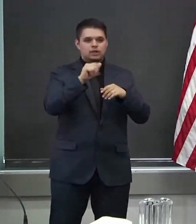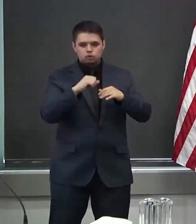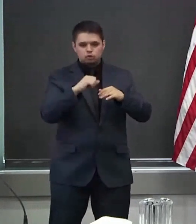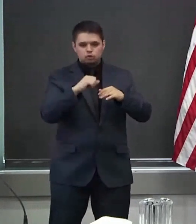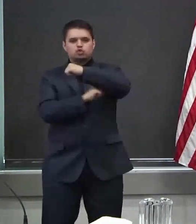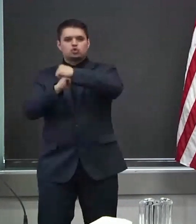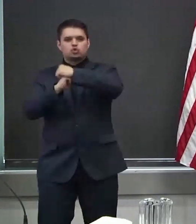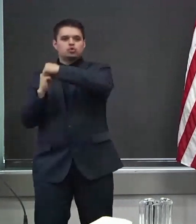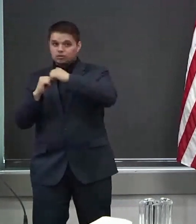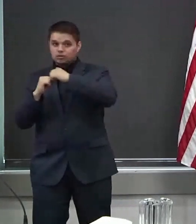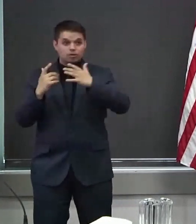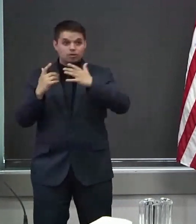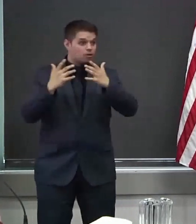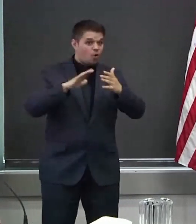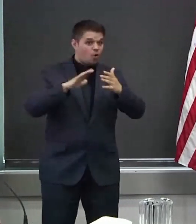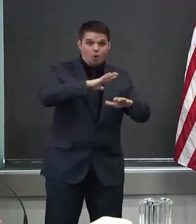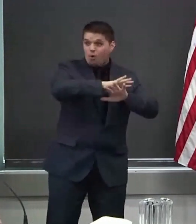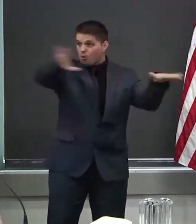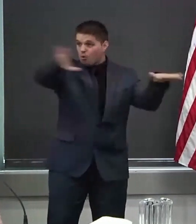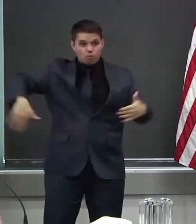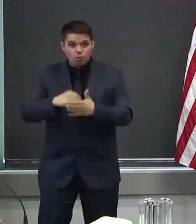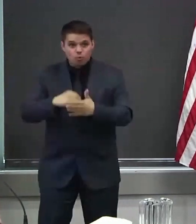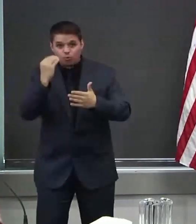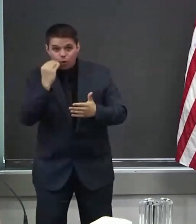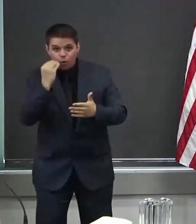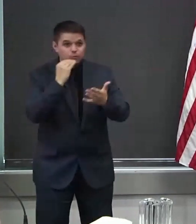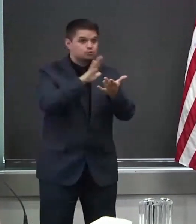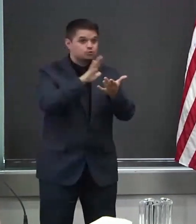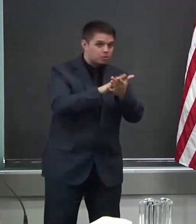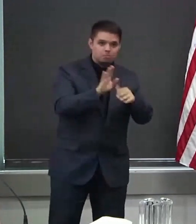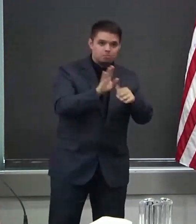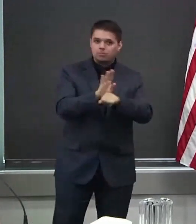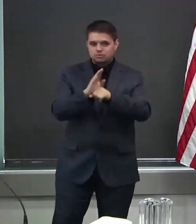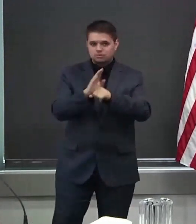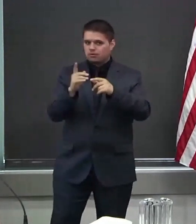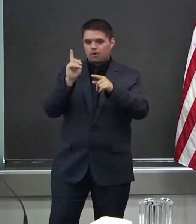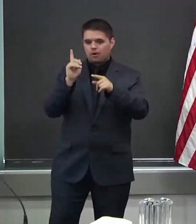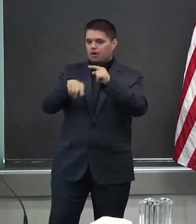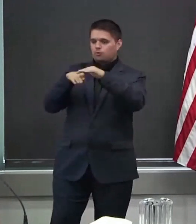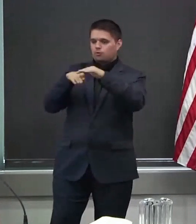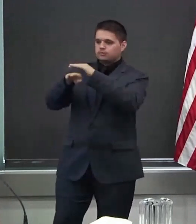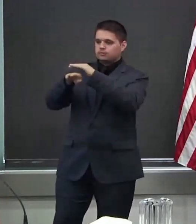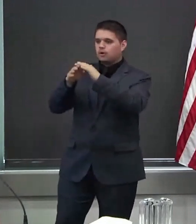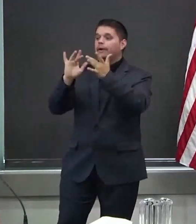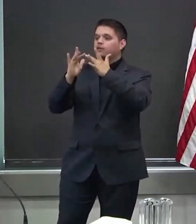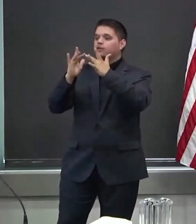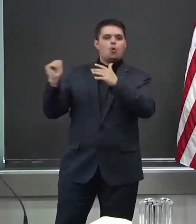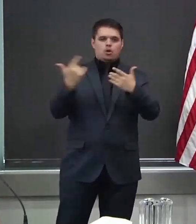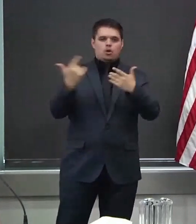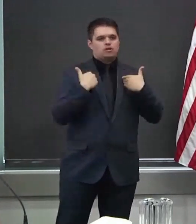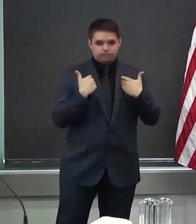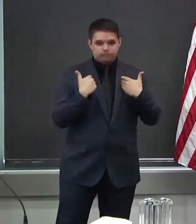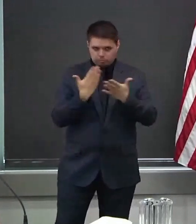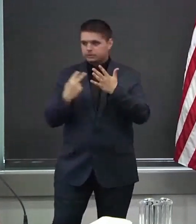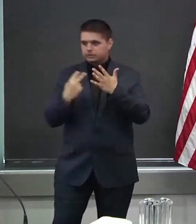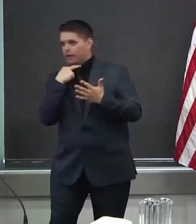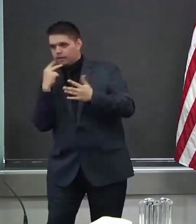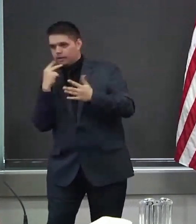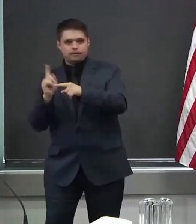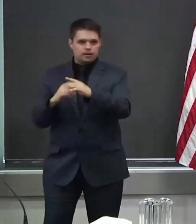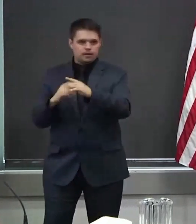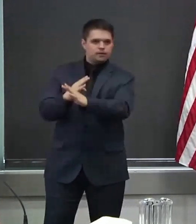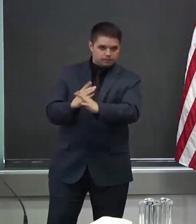schools, and all of our businesses around the state to have access to the internet. I know that it has put a lot of our